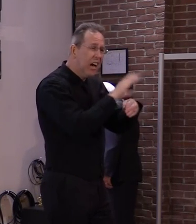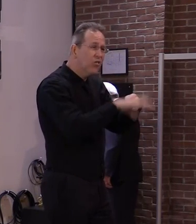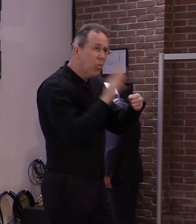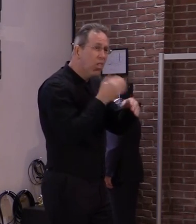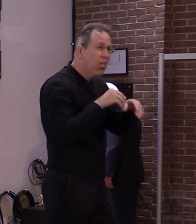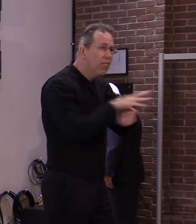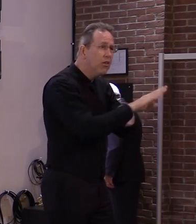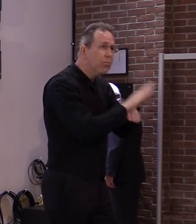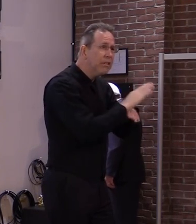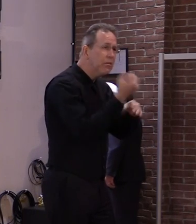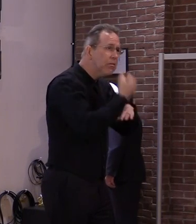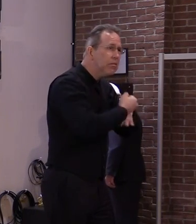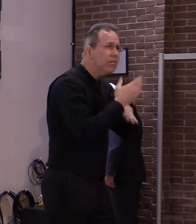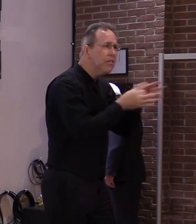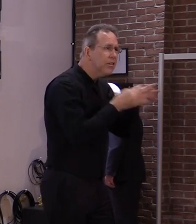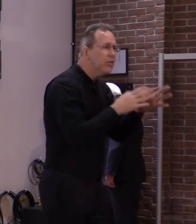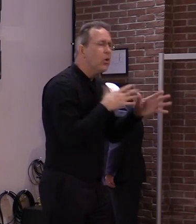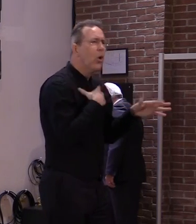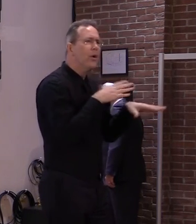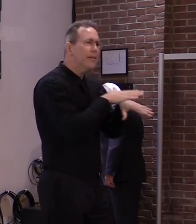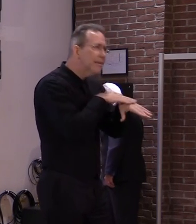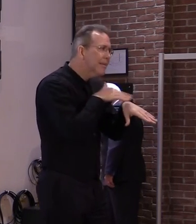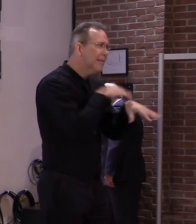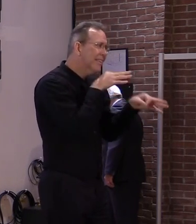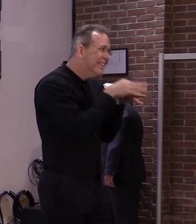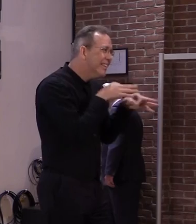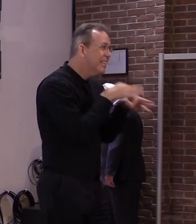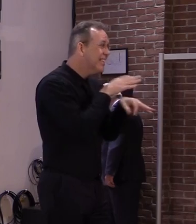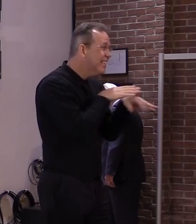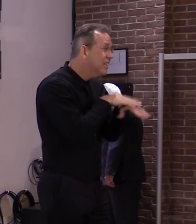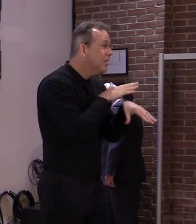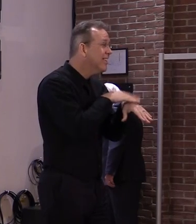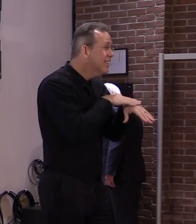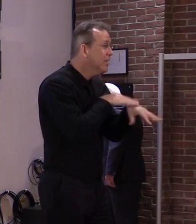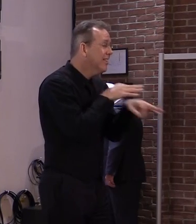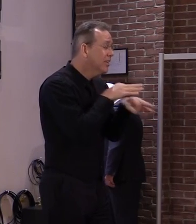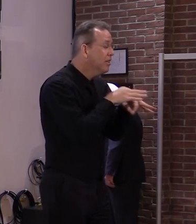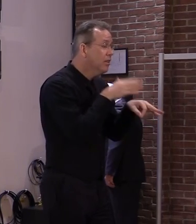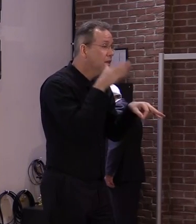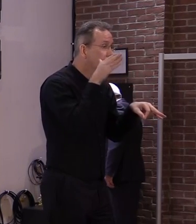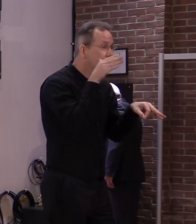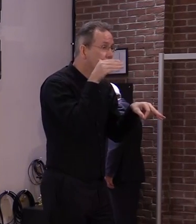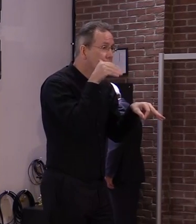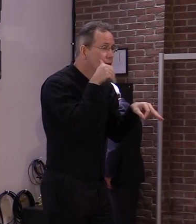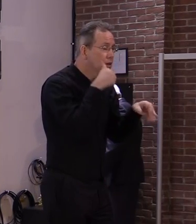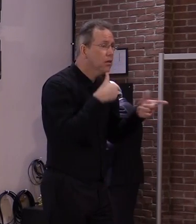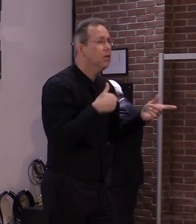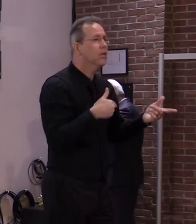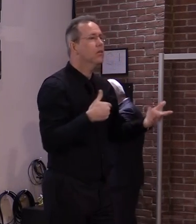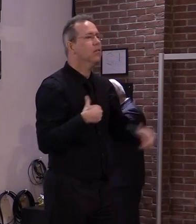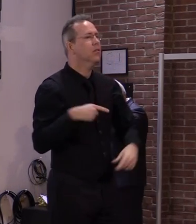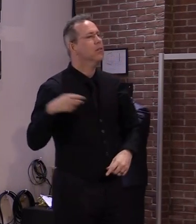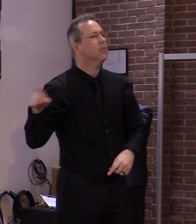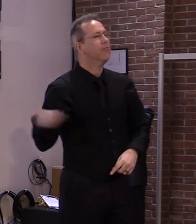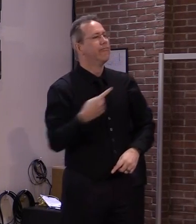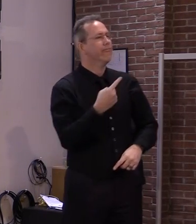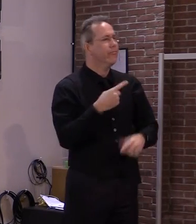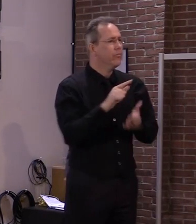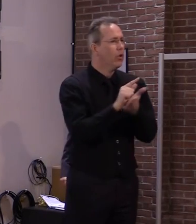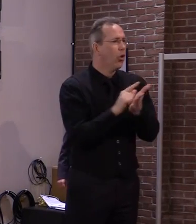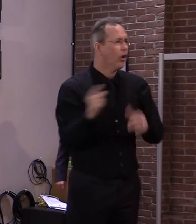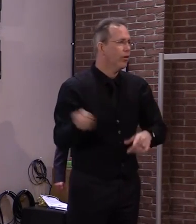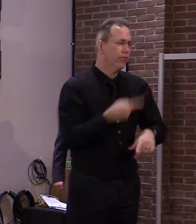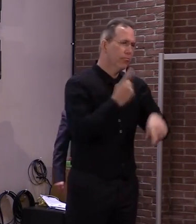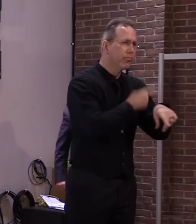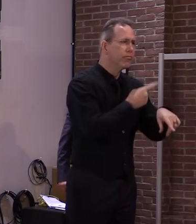work, then the Attorney General takes action at that point. I wasn't aware that there was action taken in November.